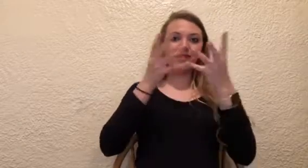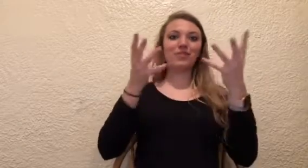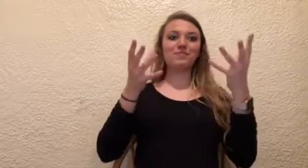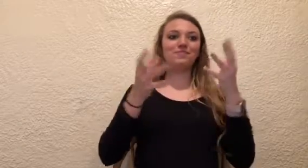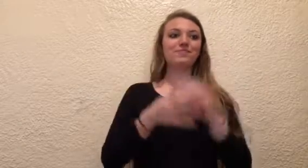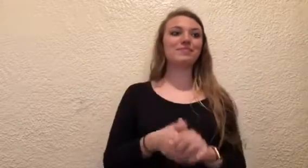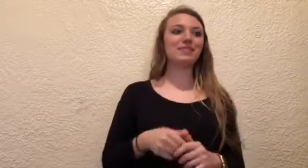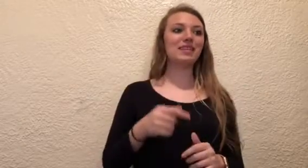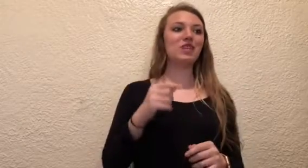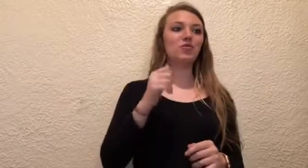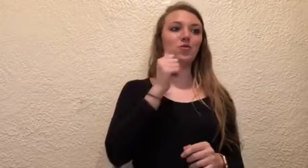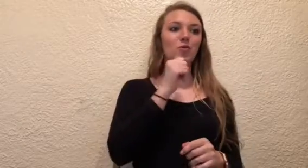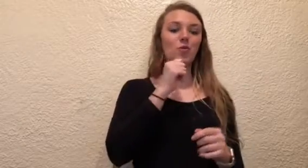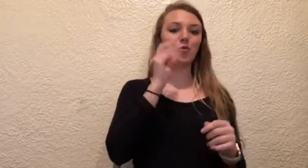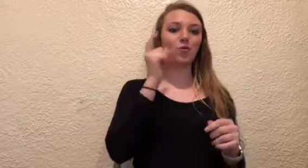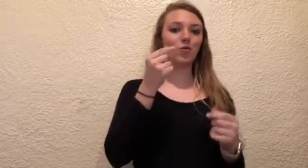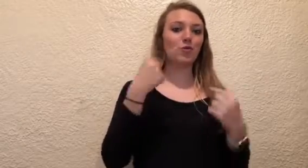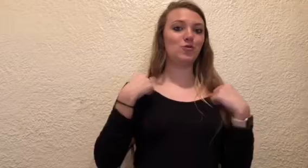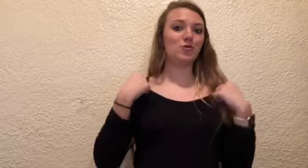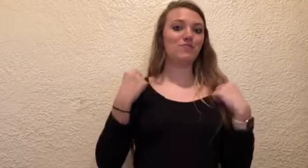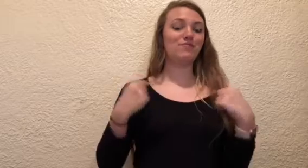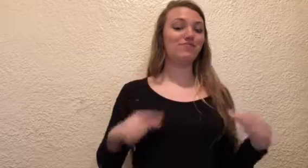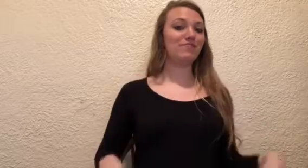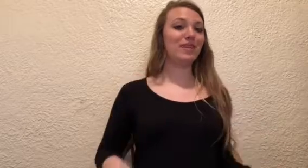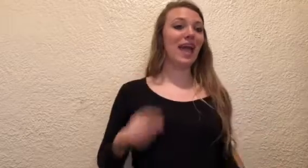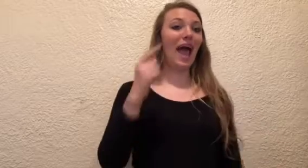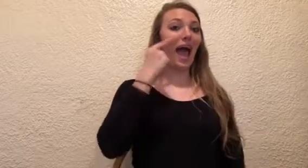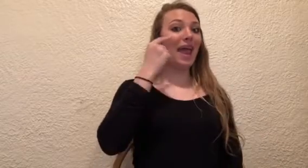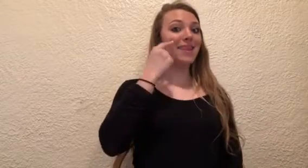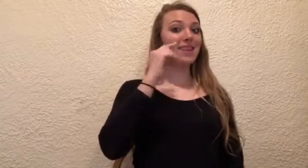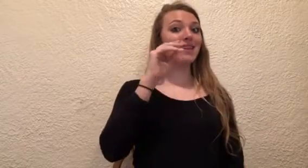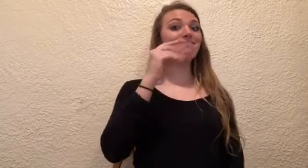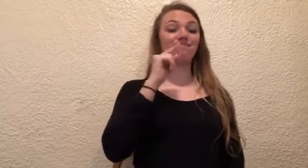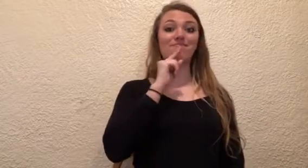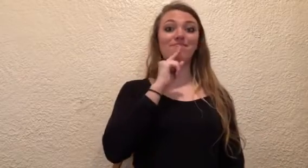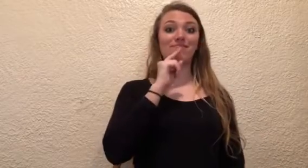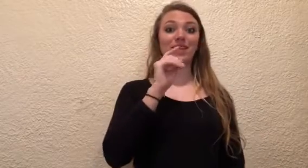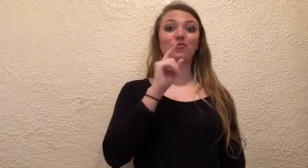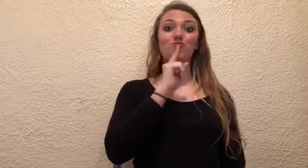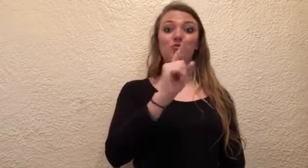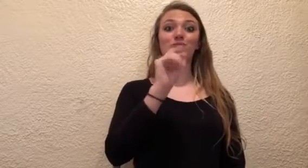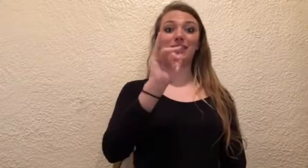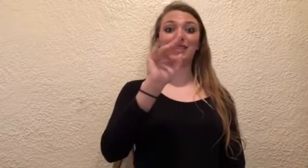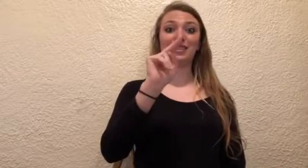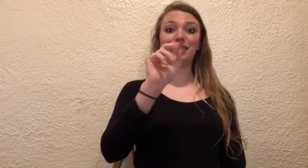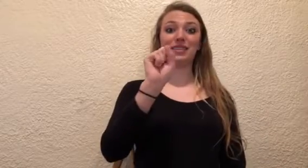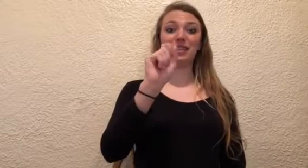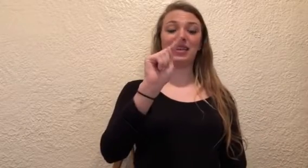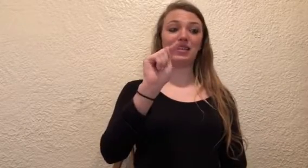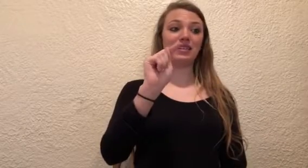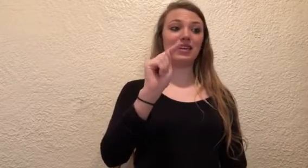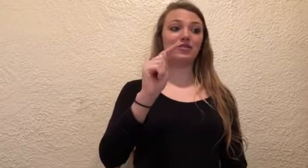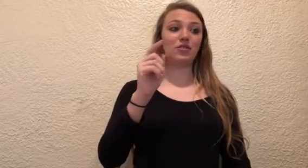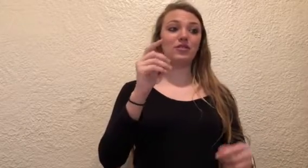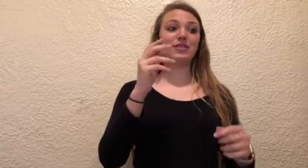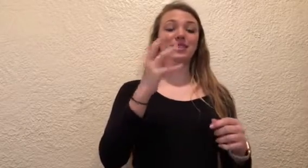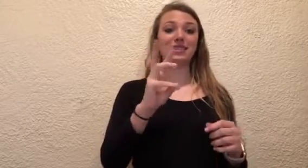I think it's an insect because it has 6 legs, 3 body parts, and 4 antennas. I know